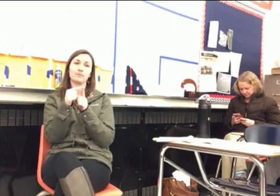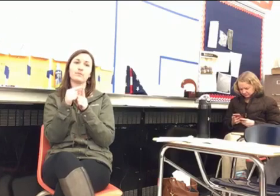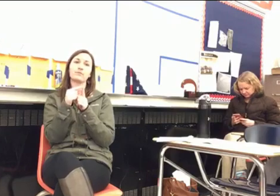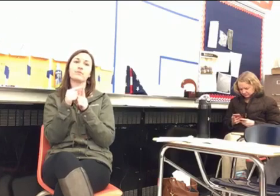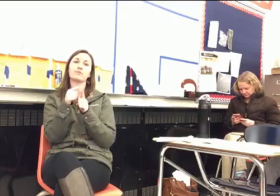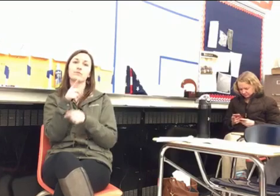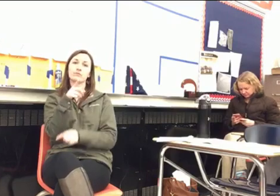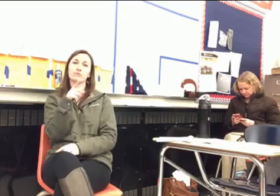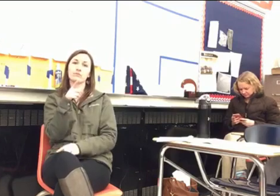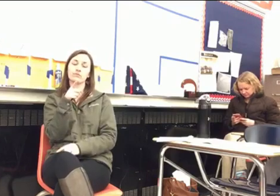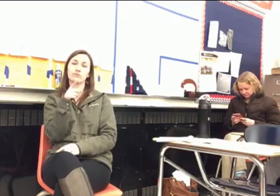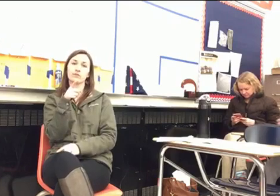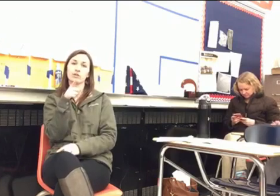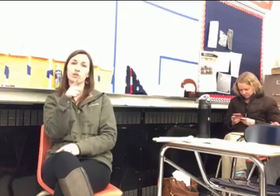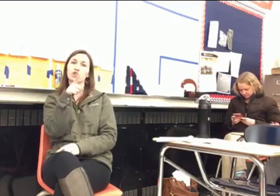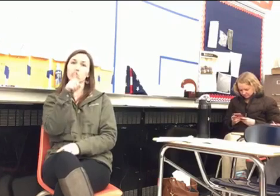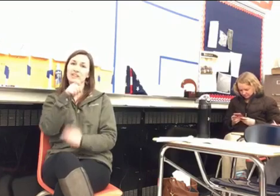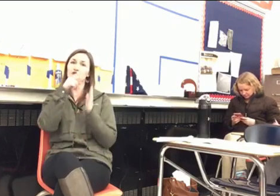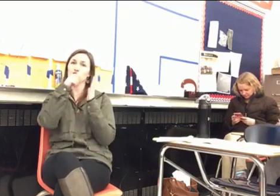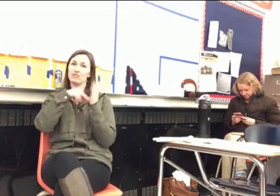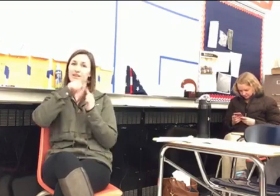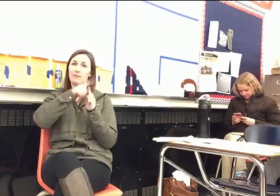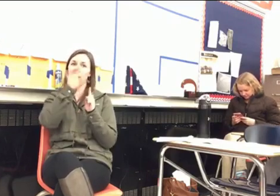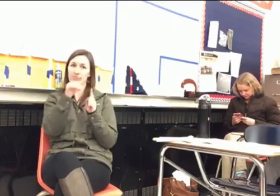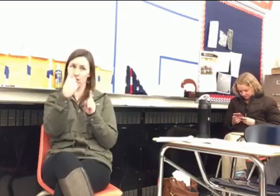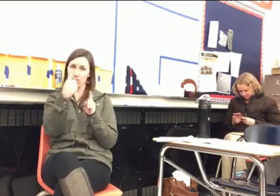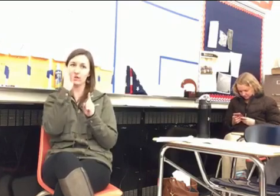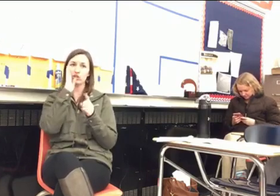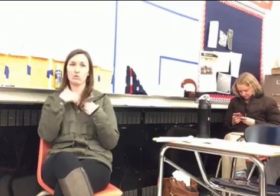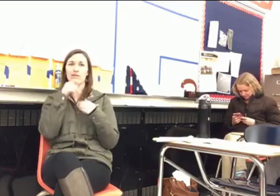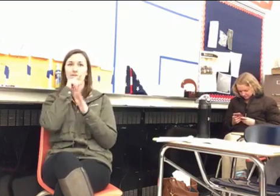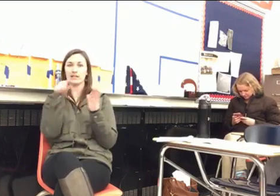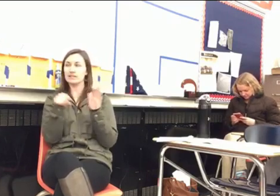it, and you'll have your assignment.